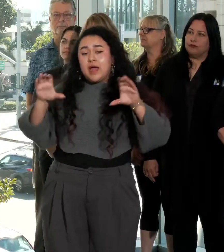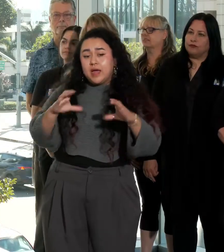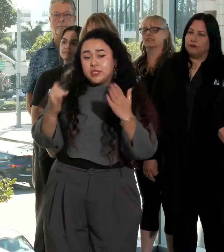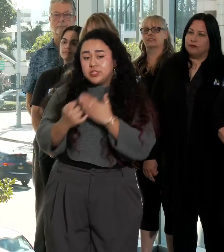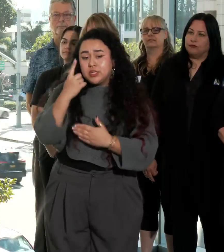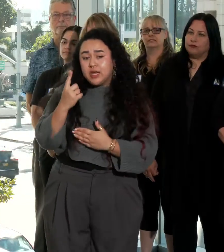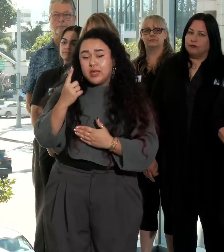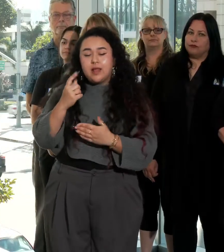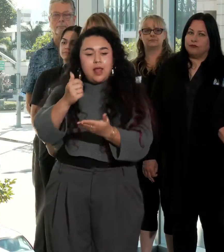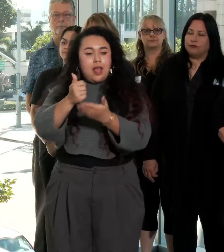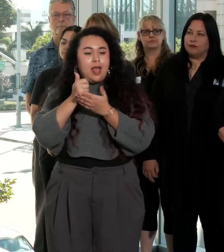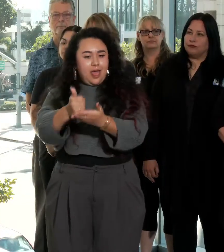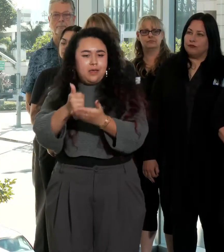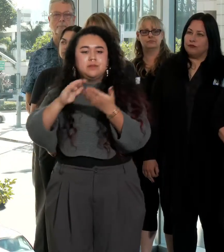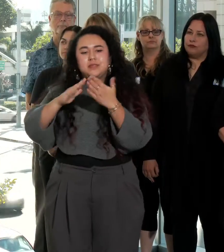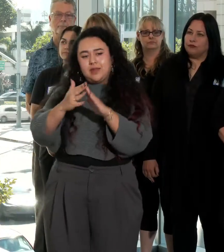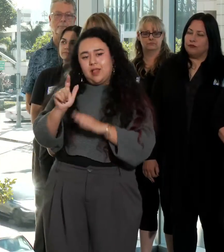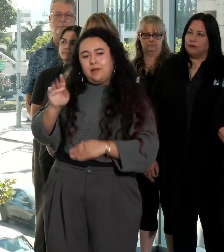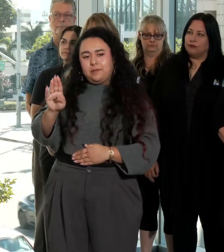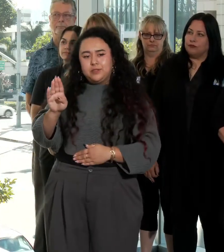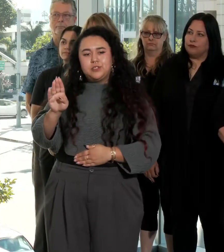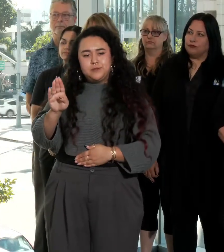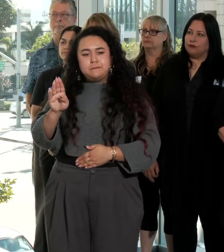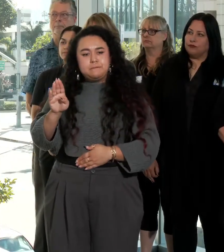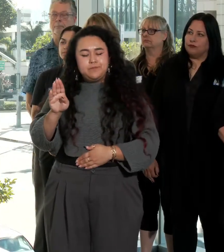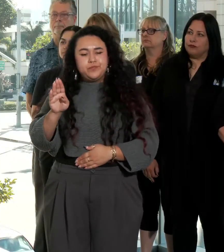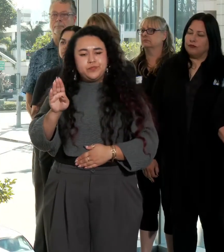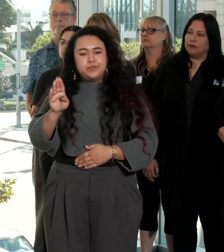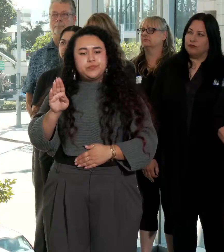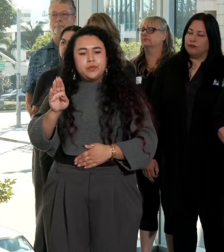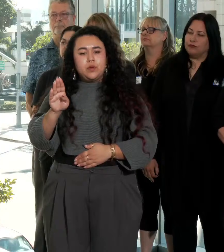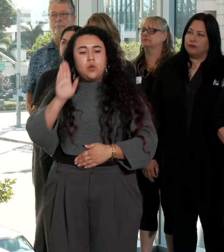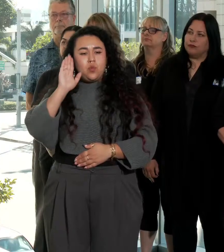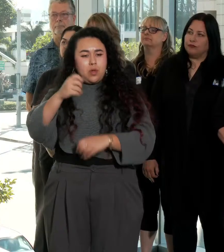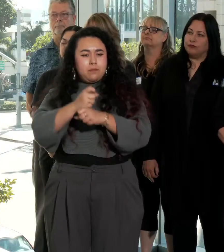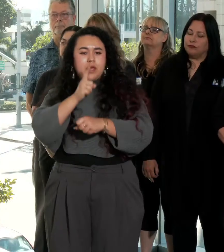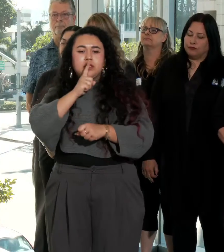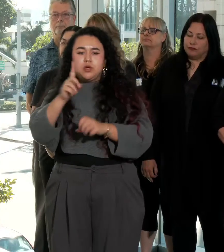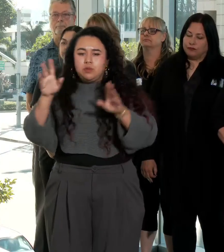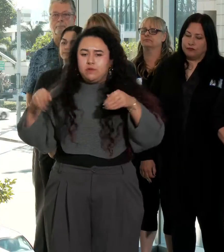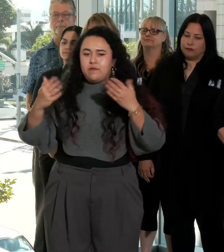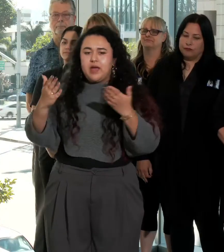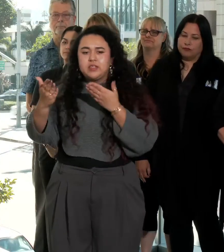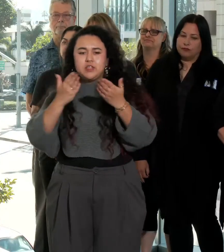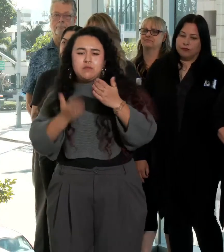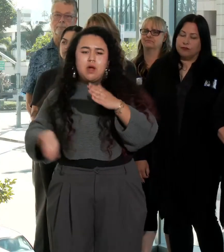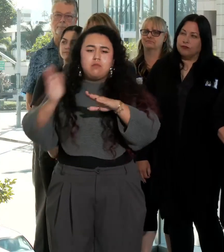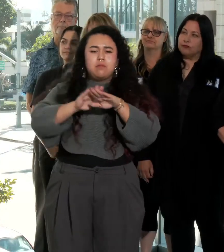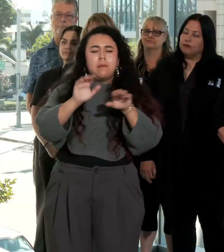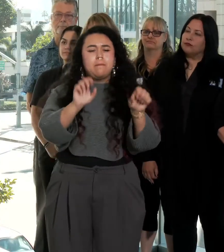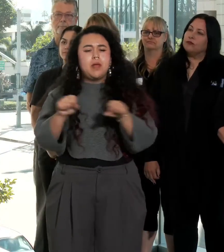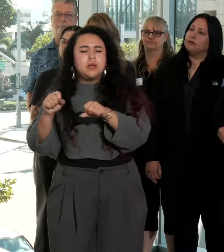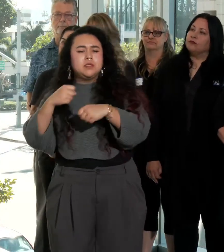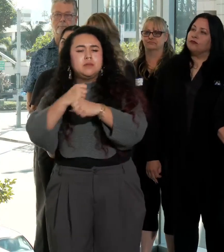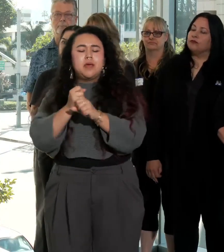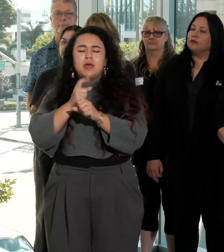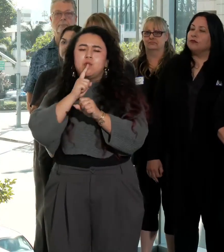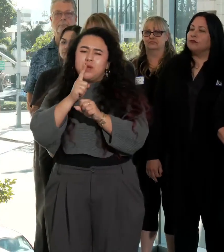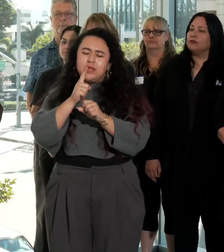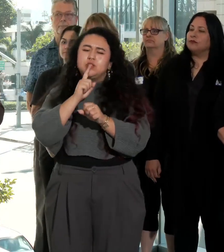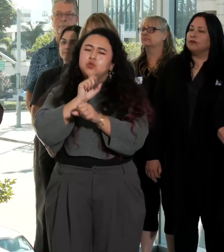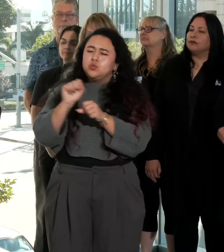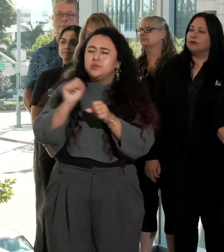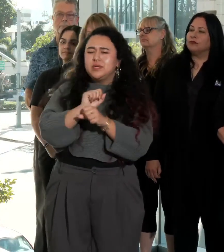today helps the city of Long Beach to make sure that we are delivering those services, increase our capacity to make a meaningful difference